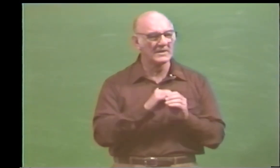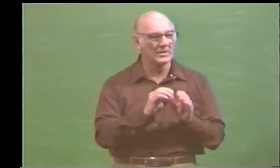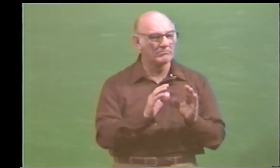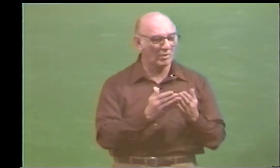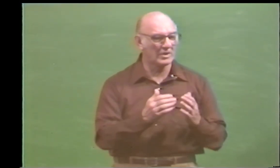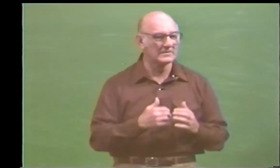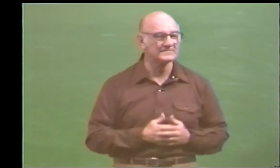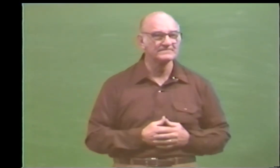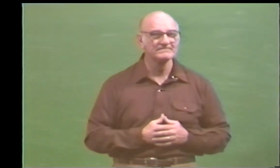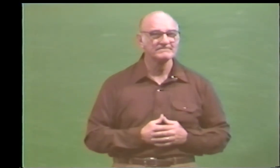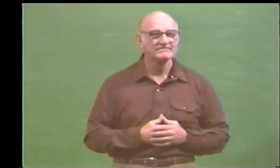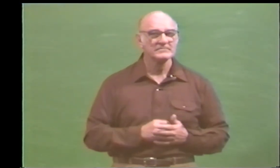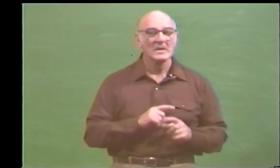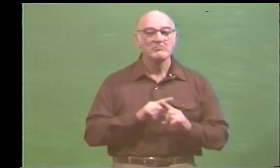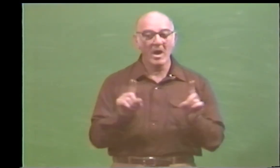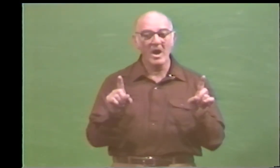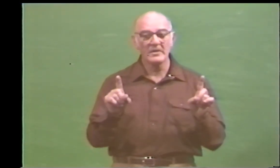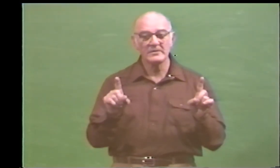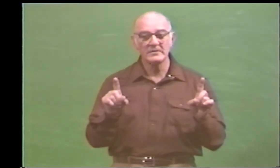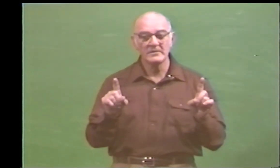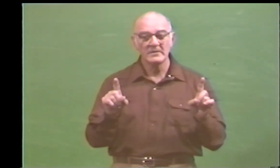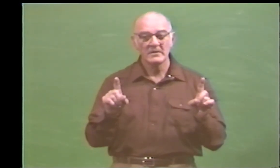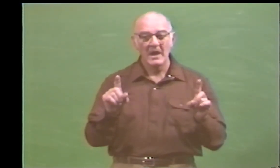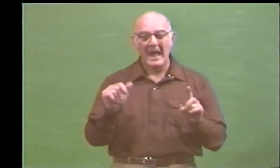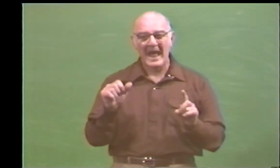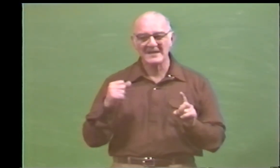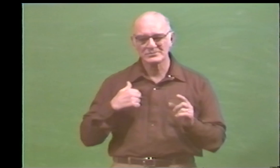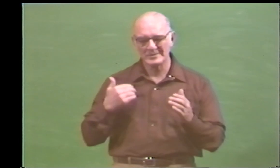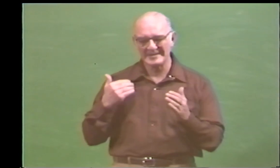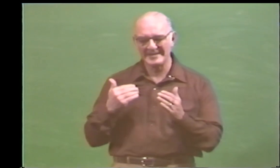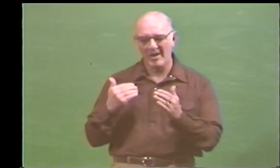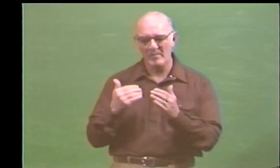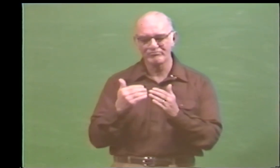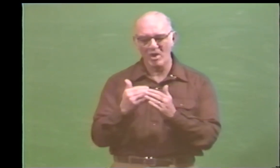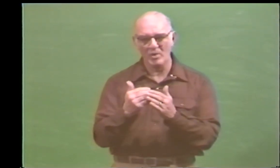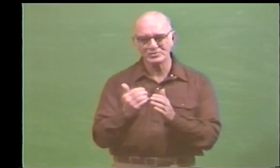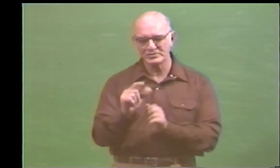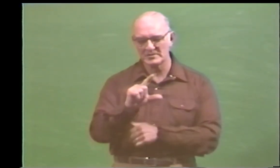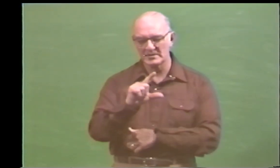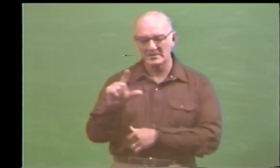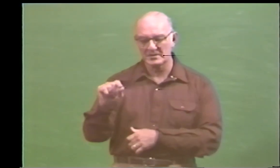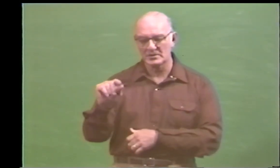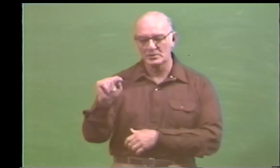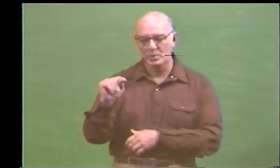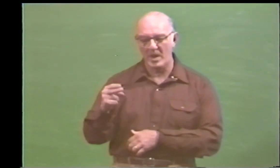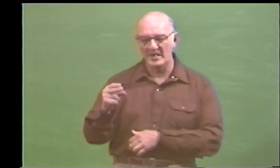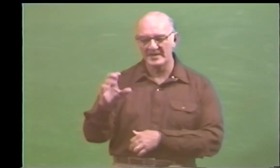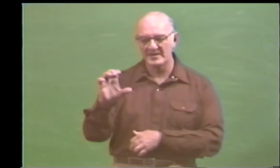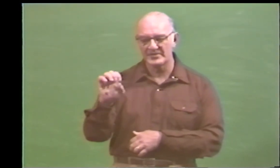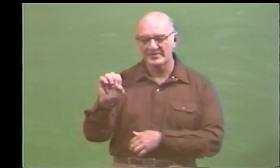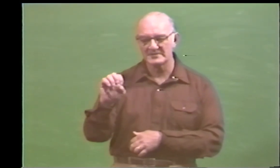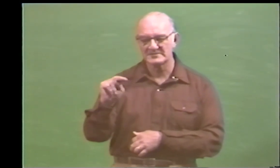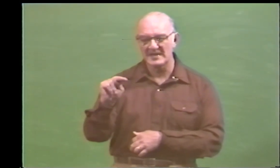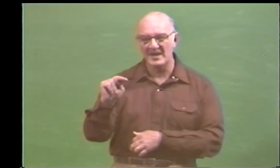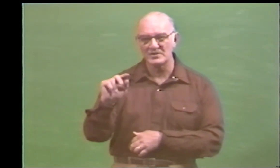the book. But as we approach 20th